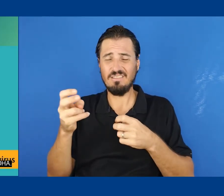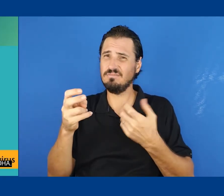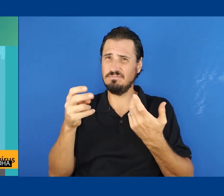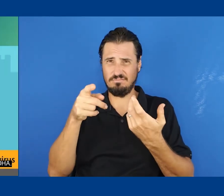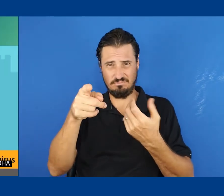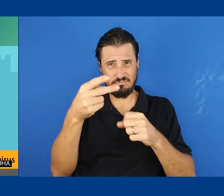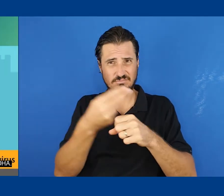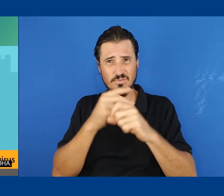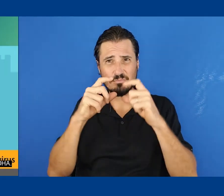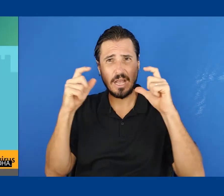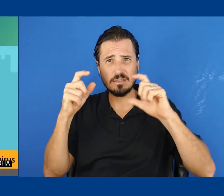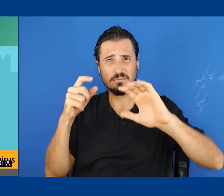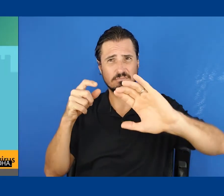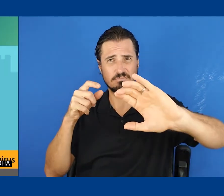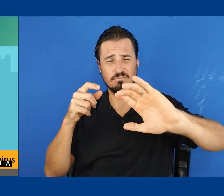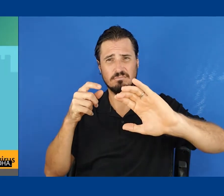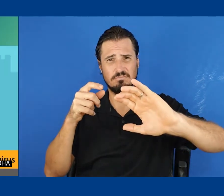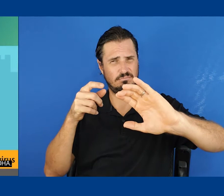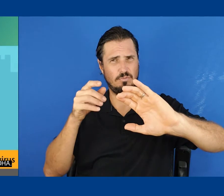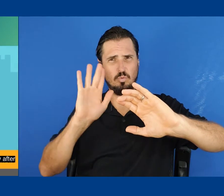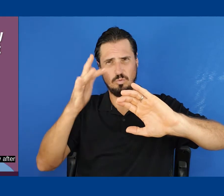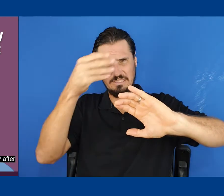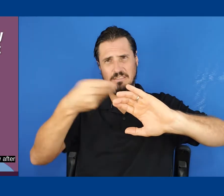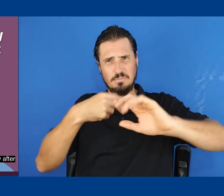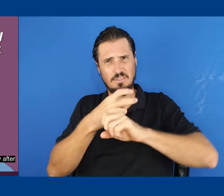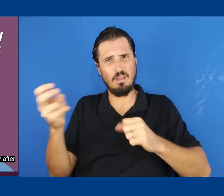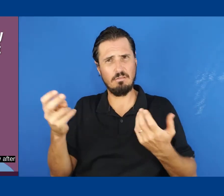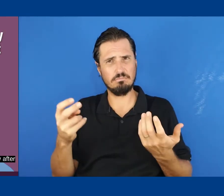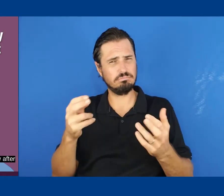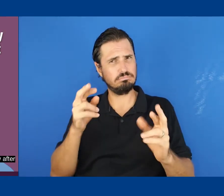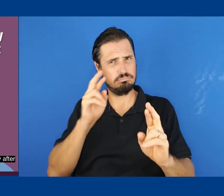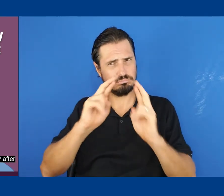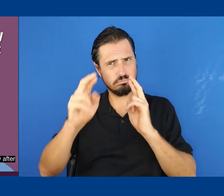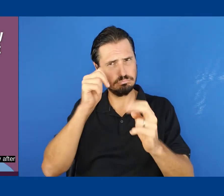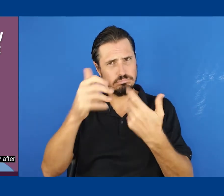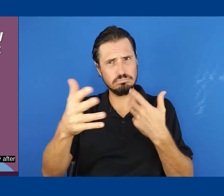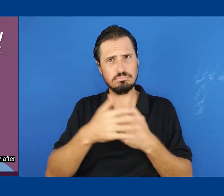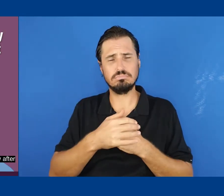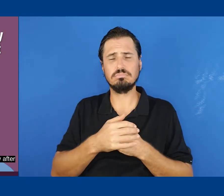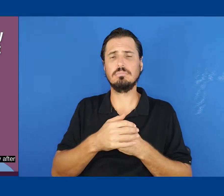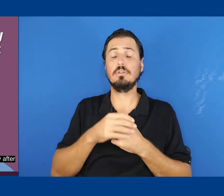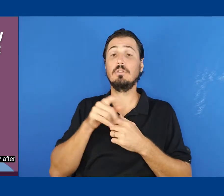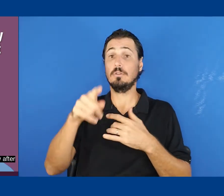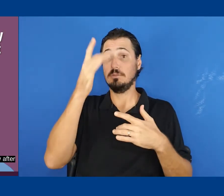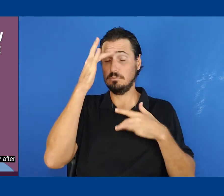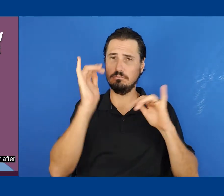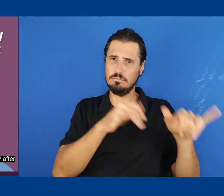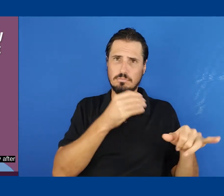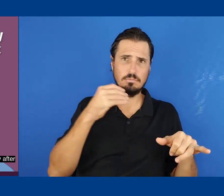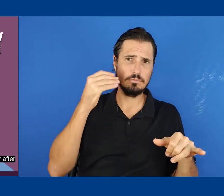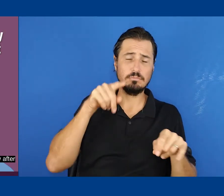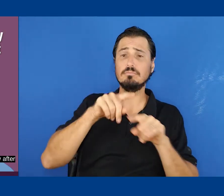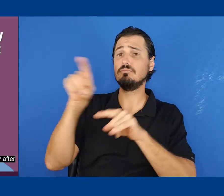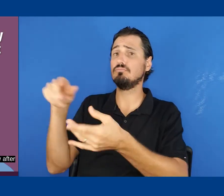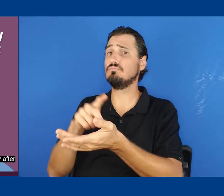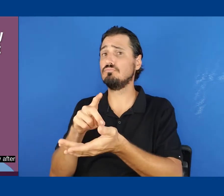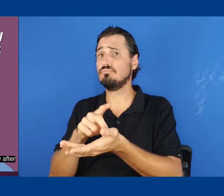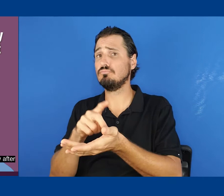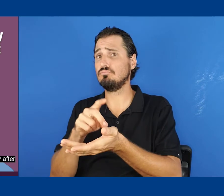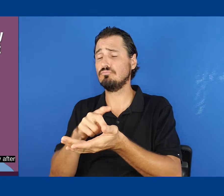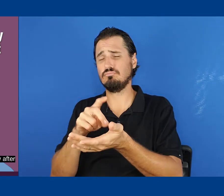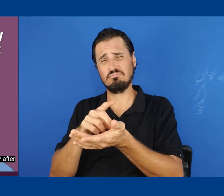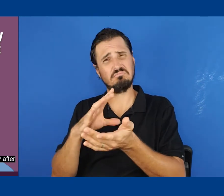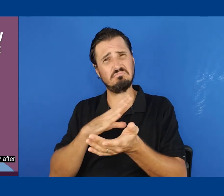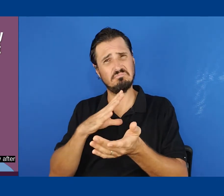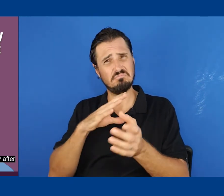of respect and aloha. Do not leave home if you are sick unless you're seeking medical attention, and then only after calling your